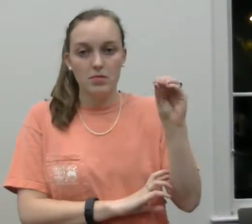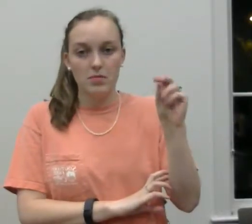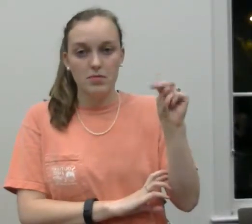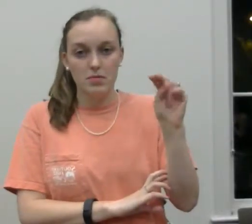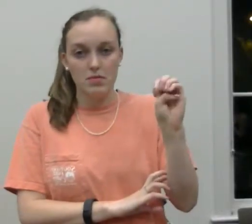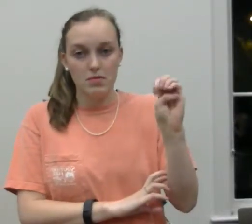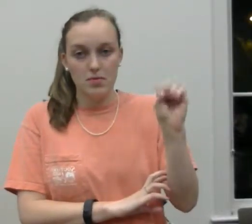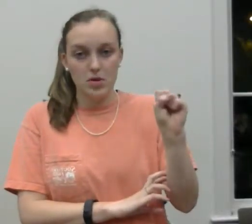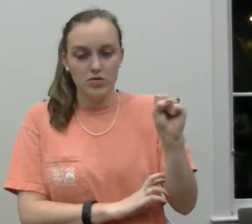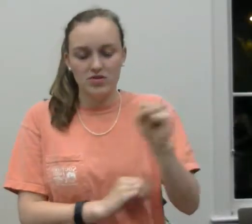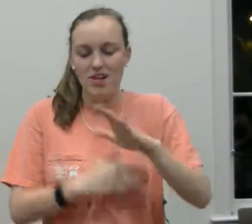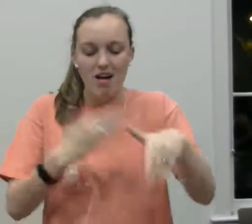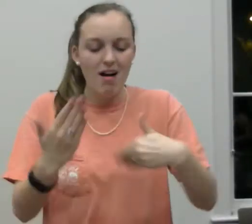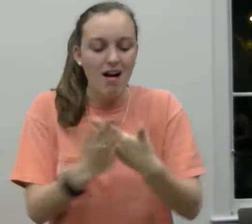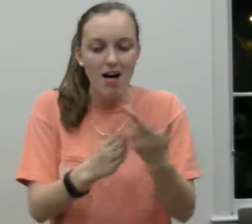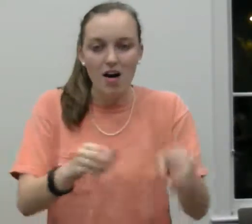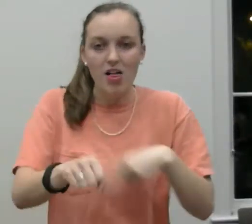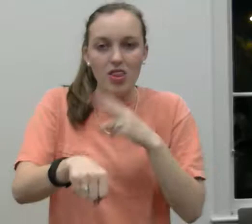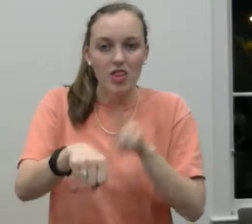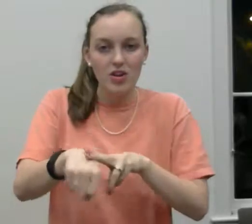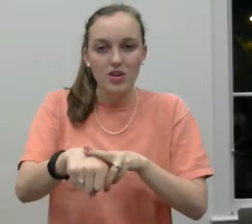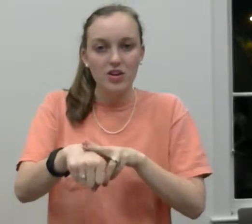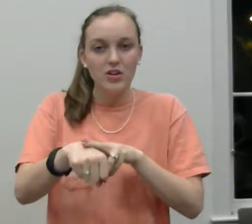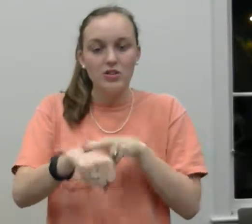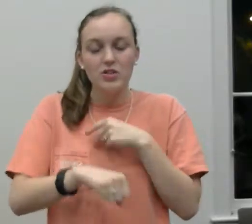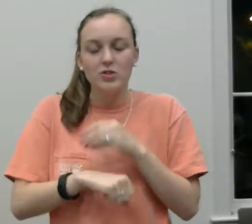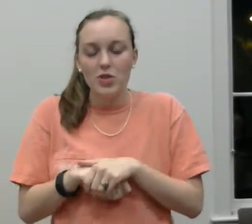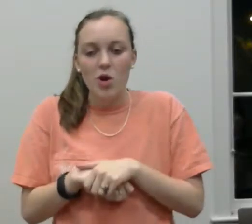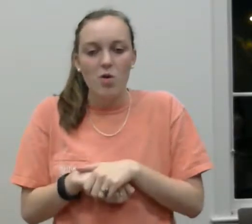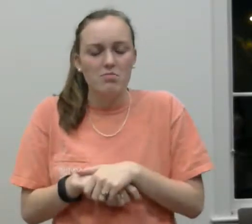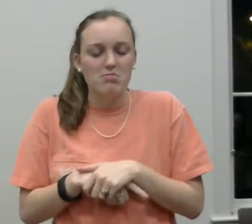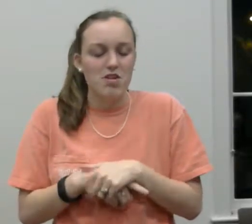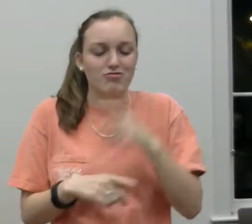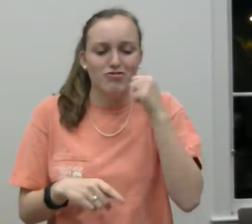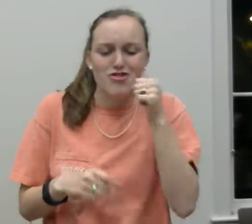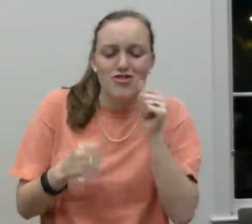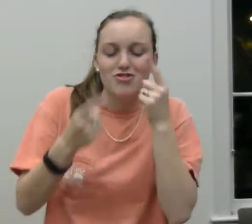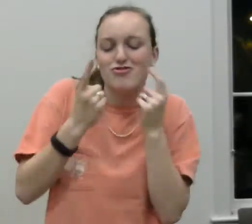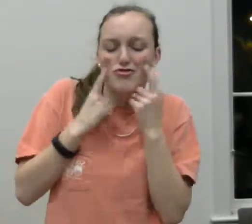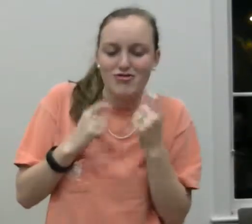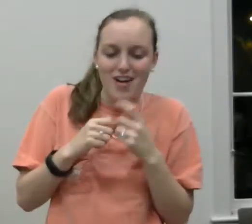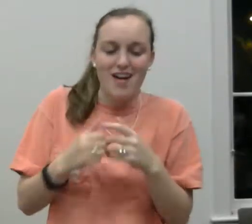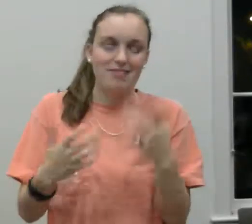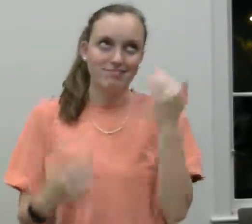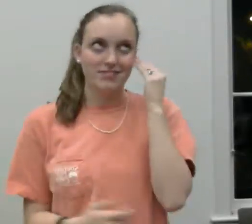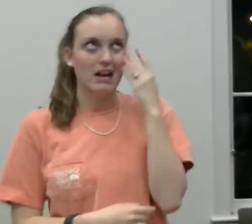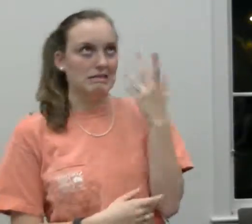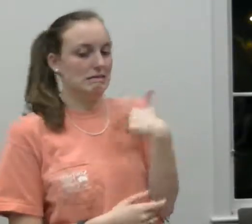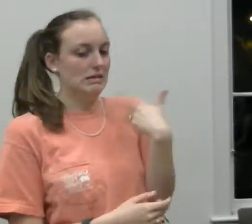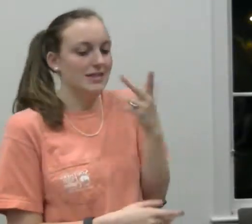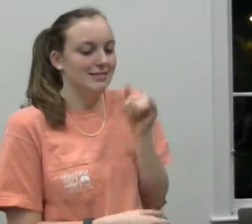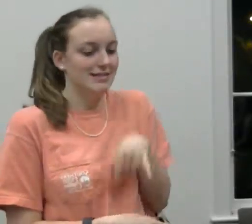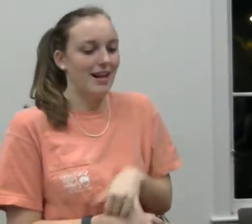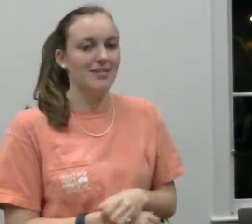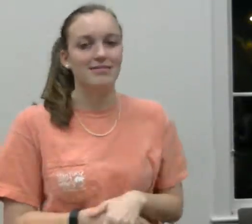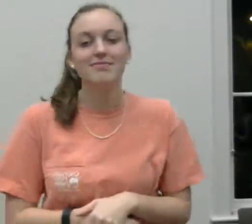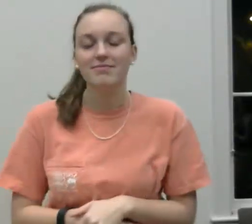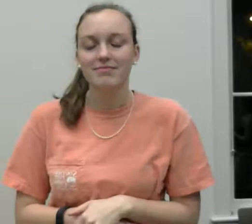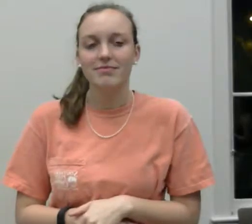you. Girls, you probably said try, or at least I know I did, or still do. And so hormones would be internal stimulus, and it's happening